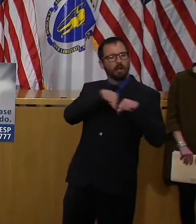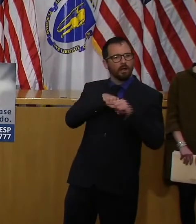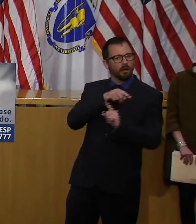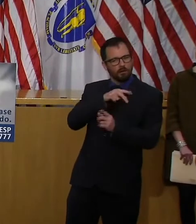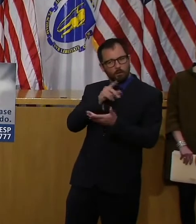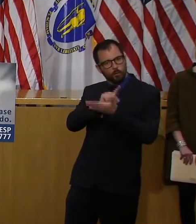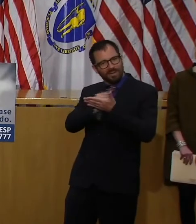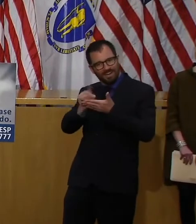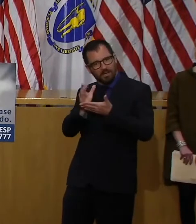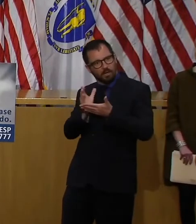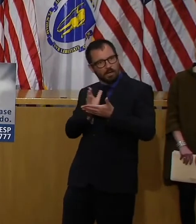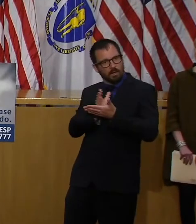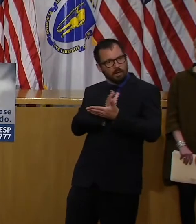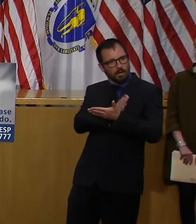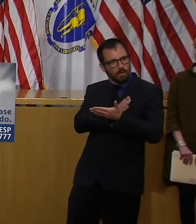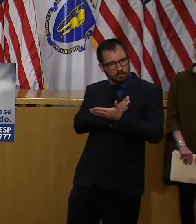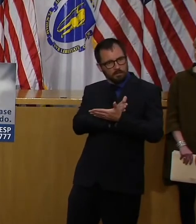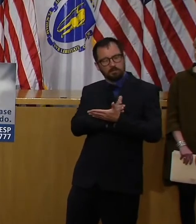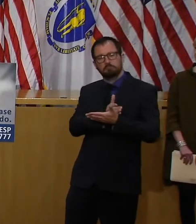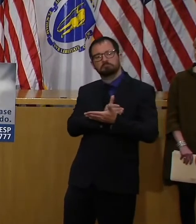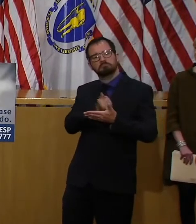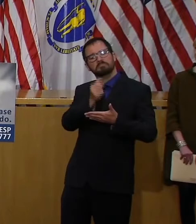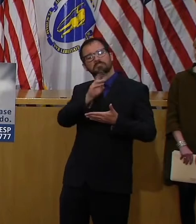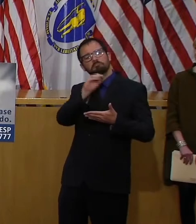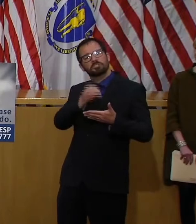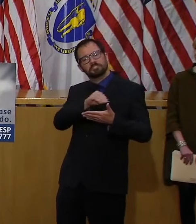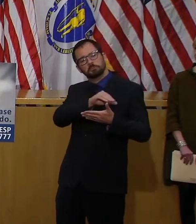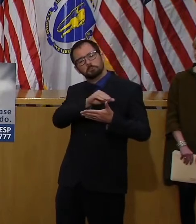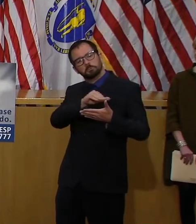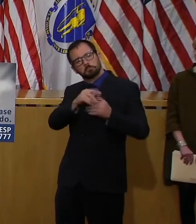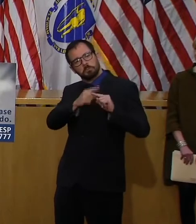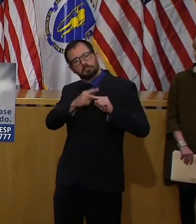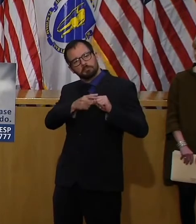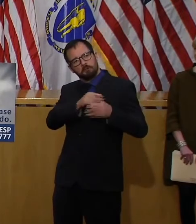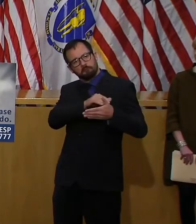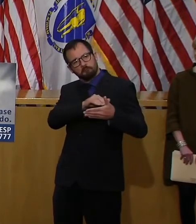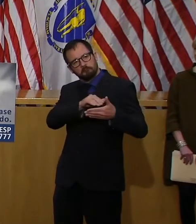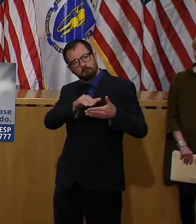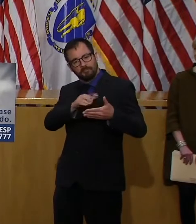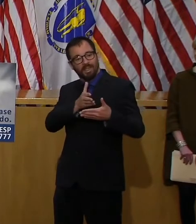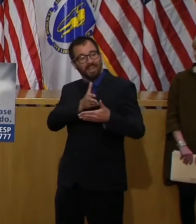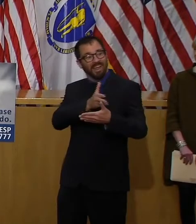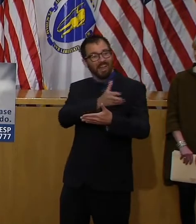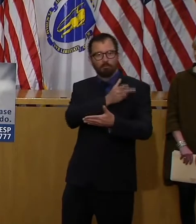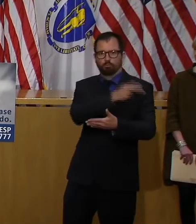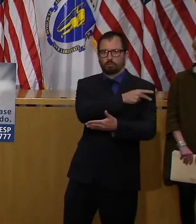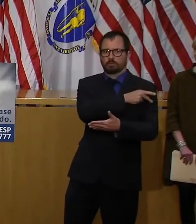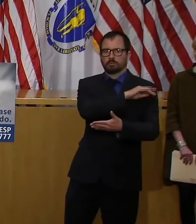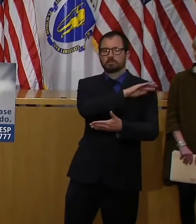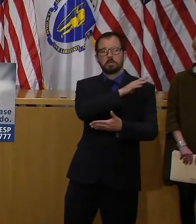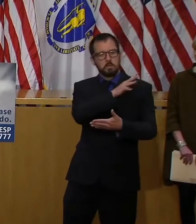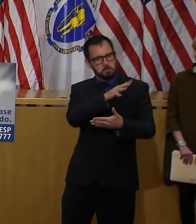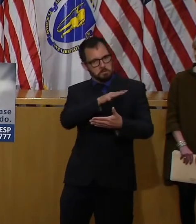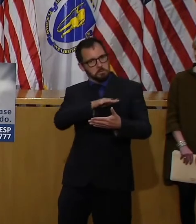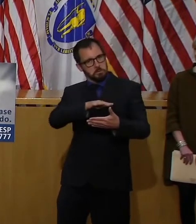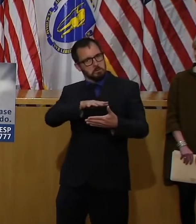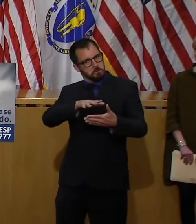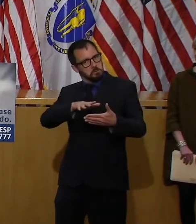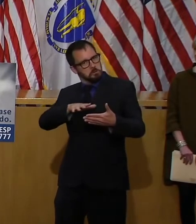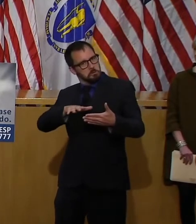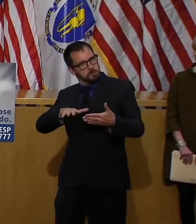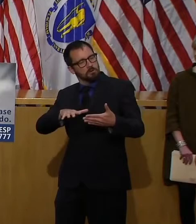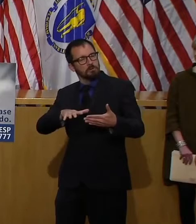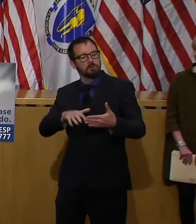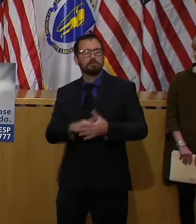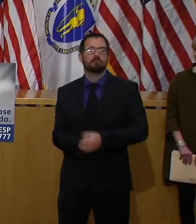April. And as we said before, our test results, in many cases, are an indication of where